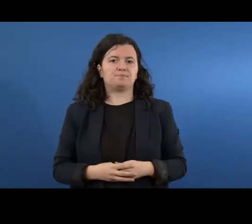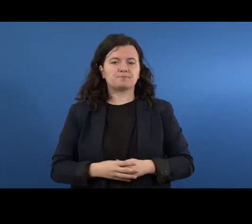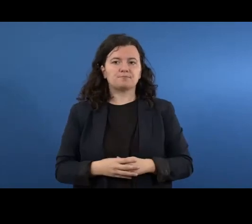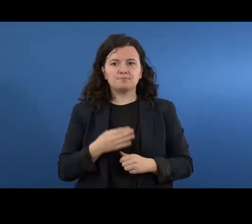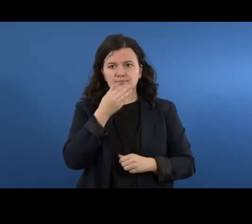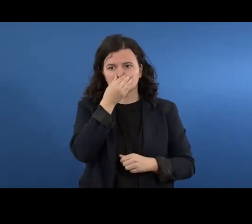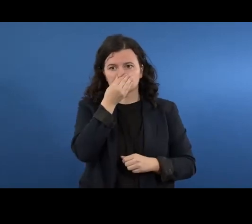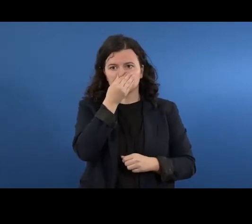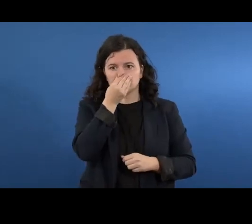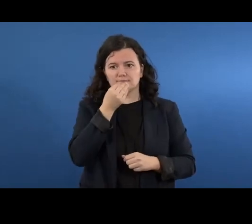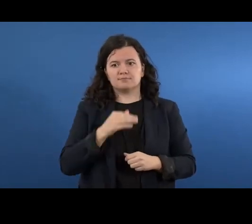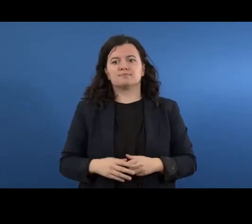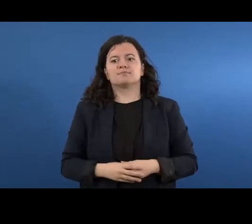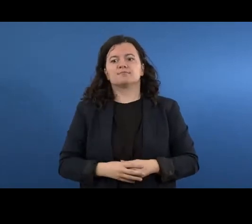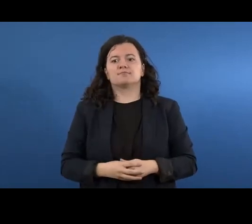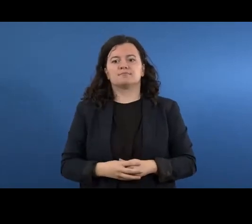thing I think for